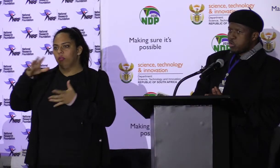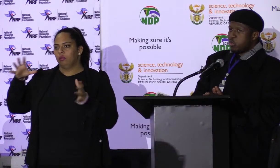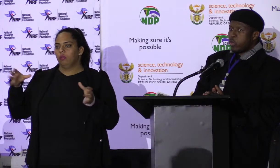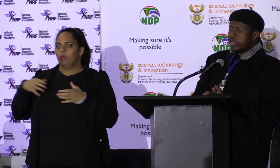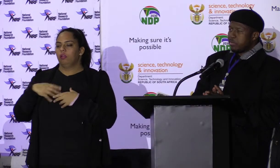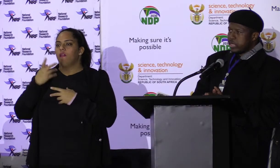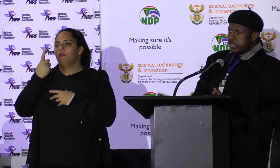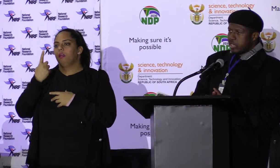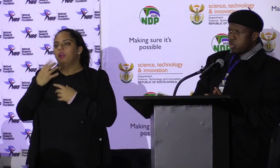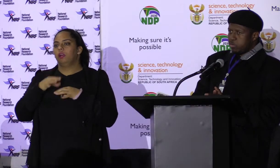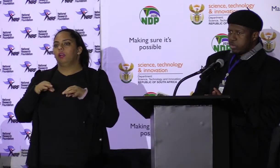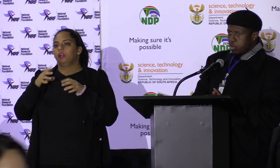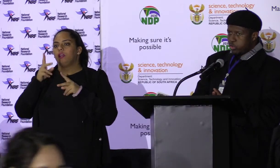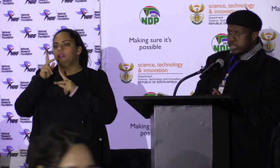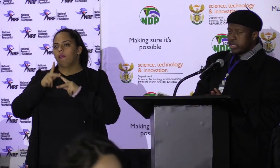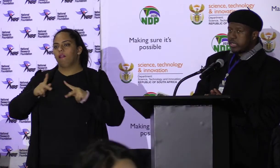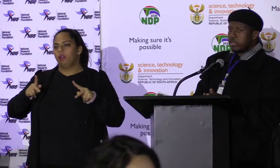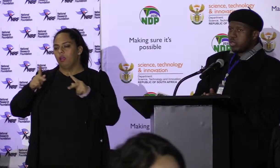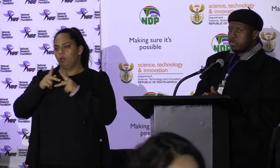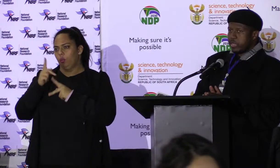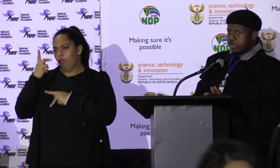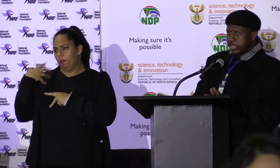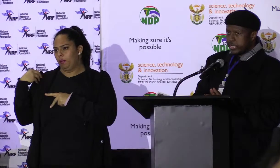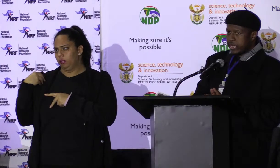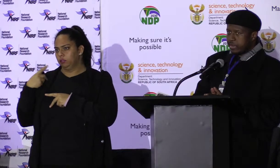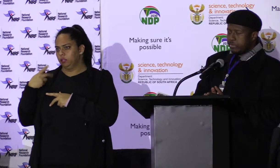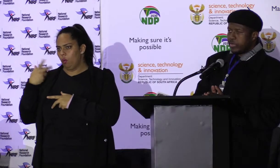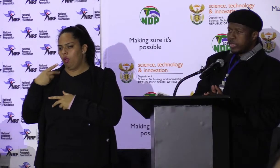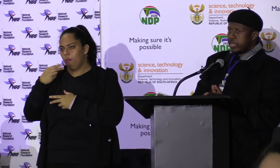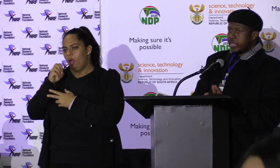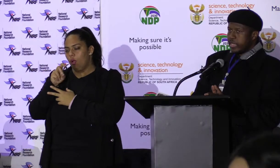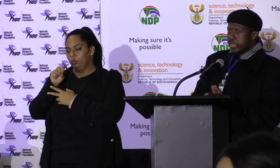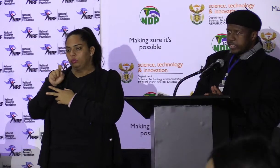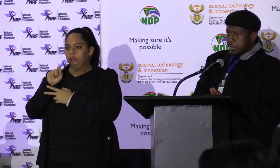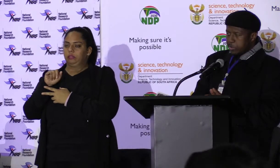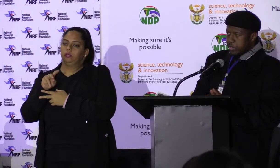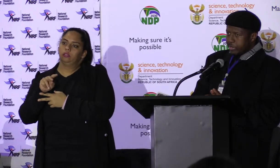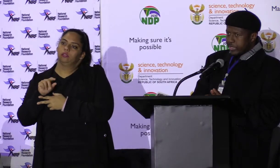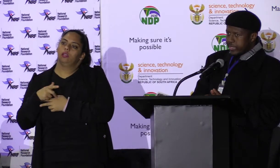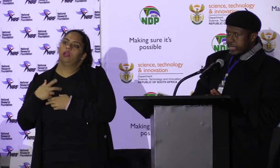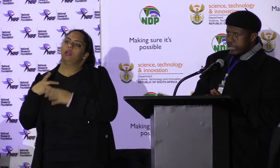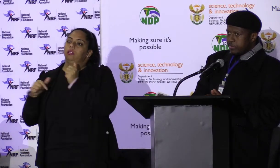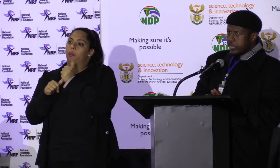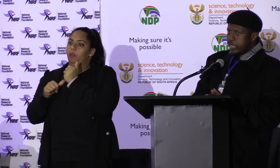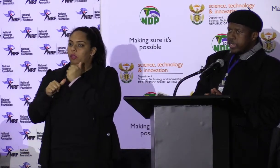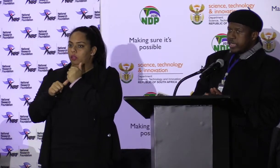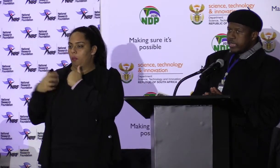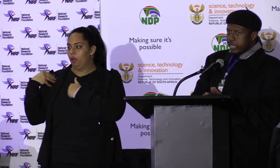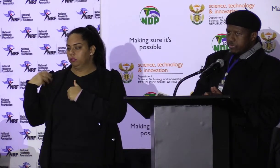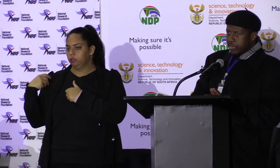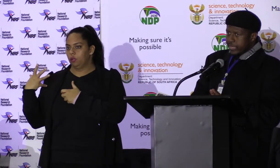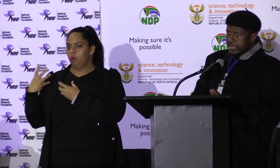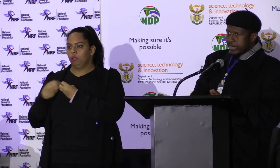first venue where the minister will be hosting will be the minister, the deputy minister, the advisor,